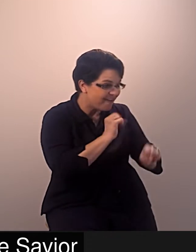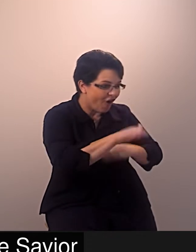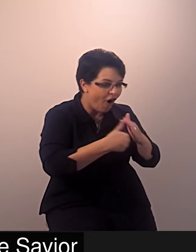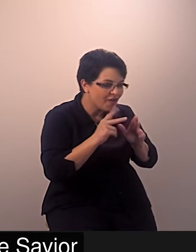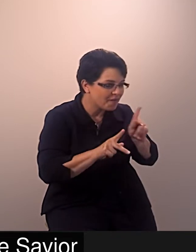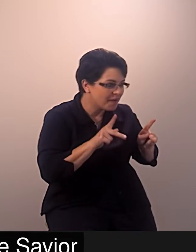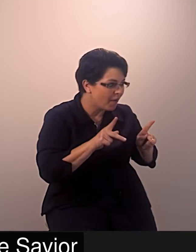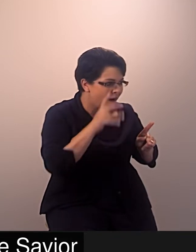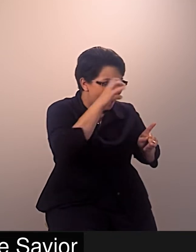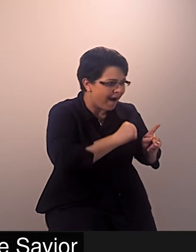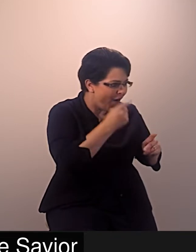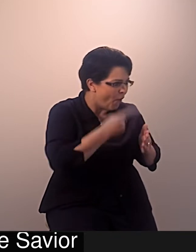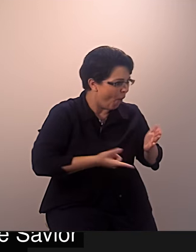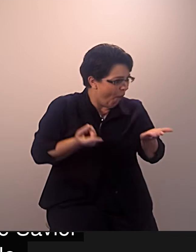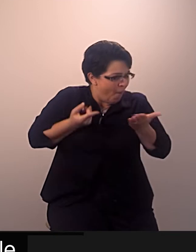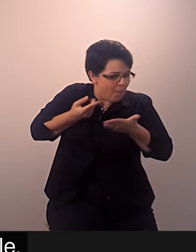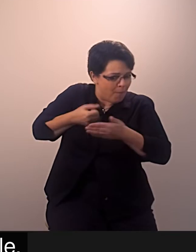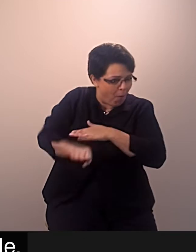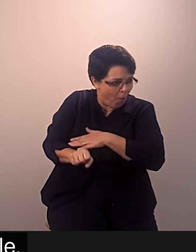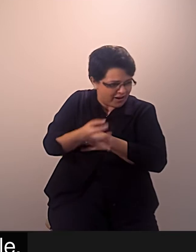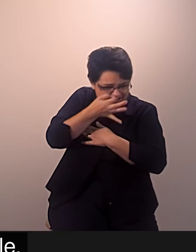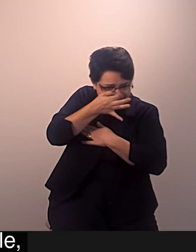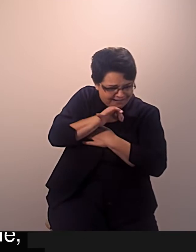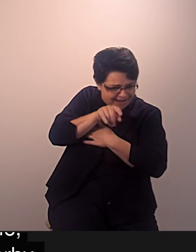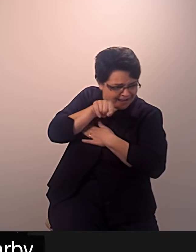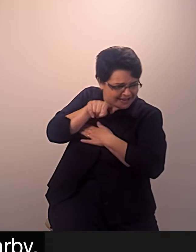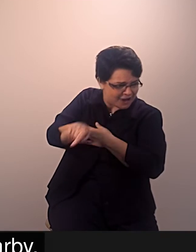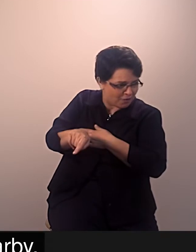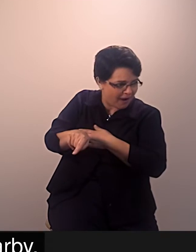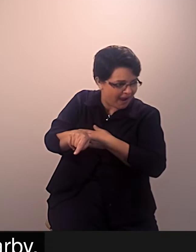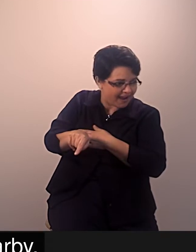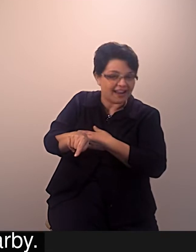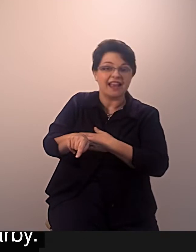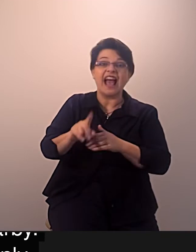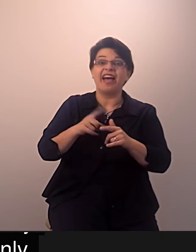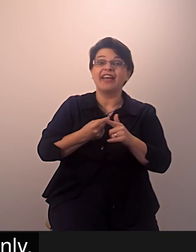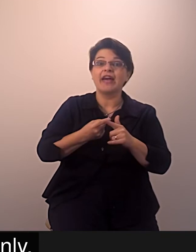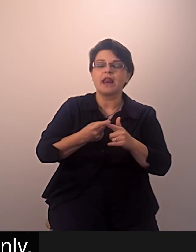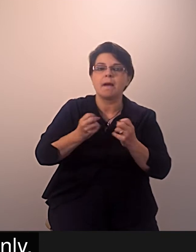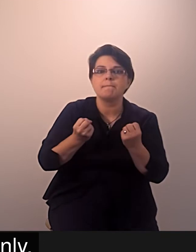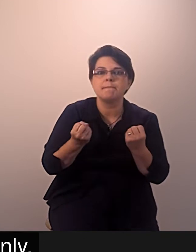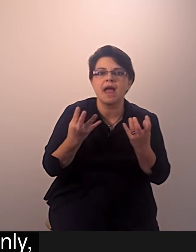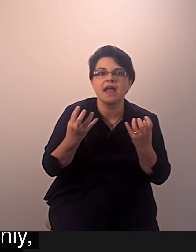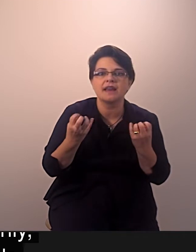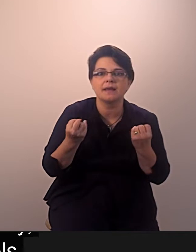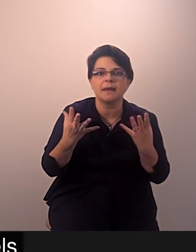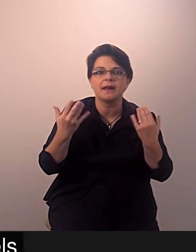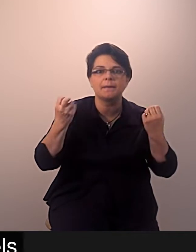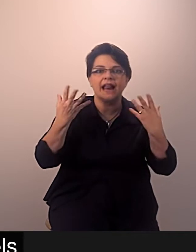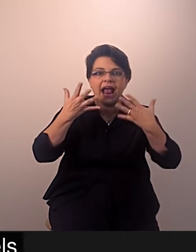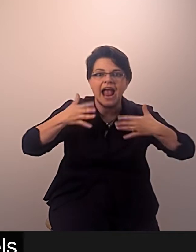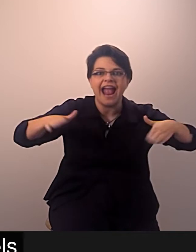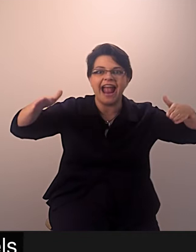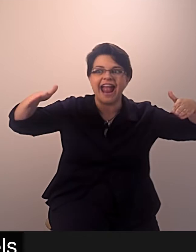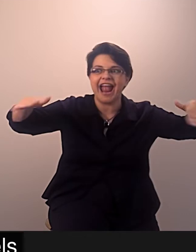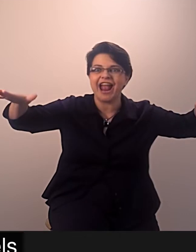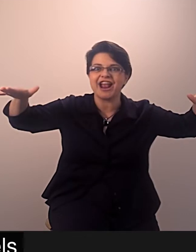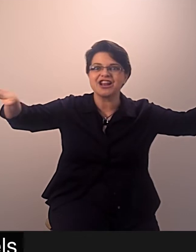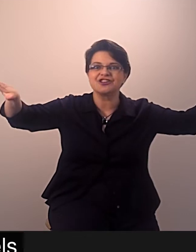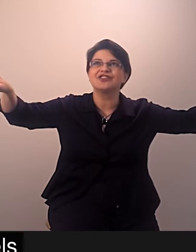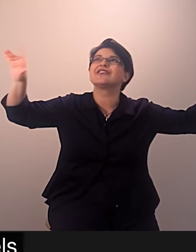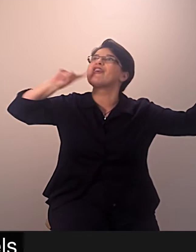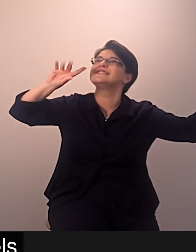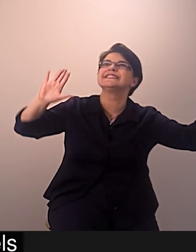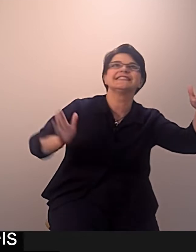was born nearby. Then suddenly, many angels appeared in the sky, singing and